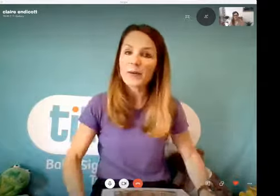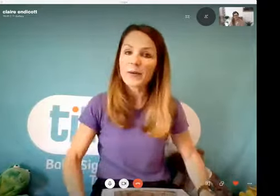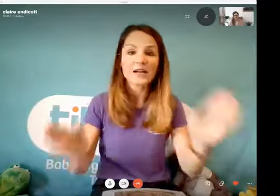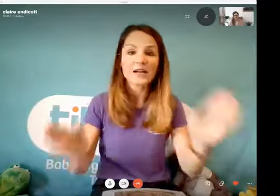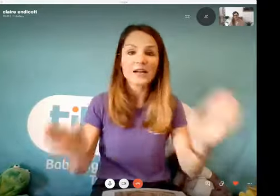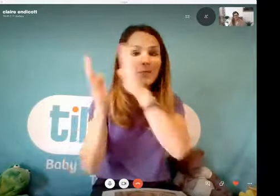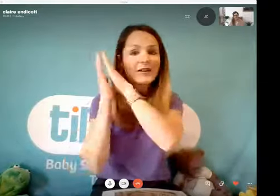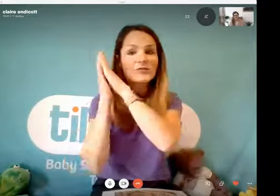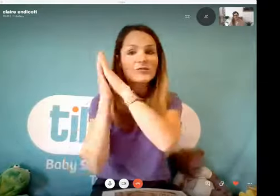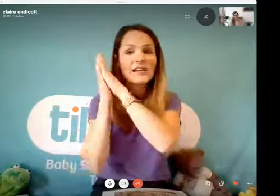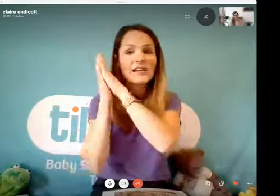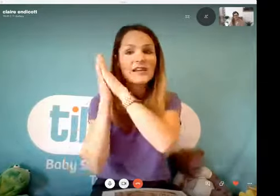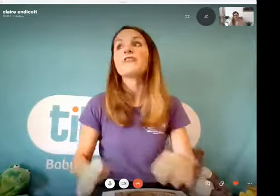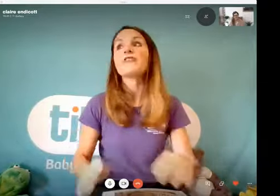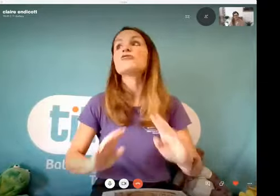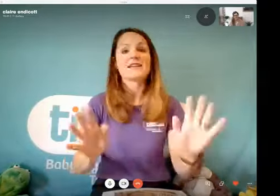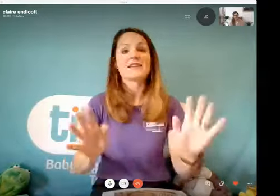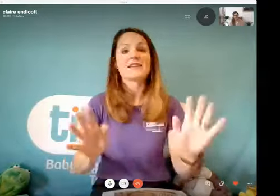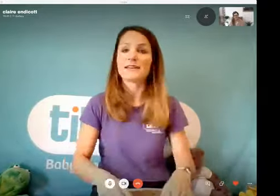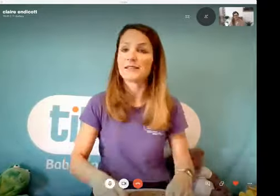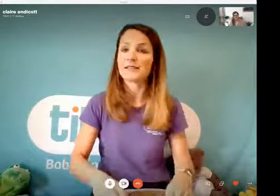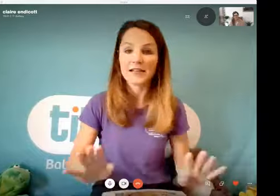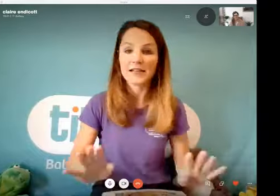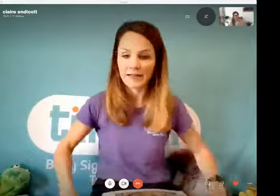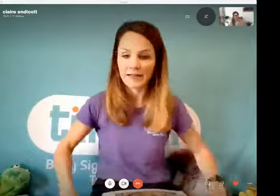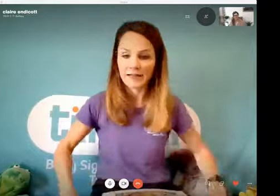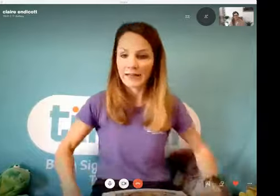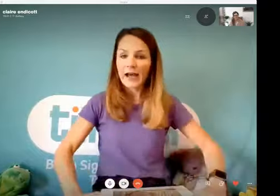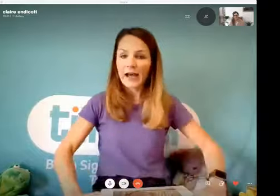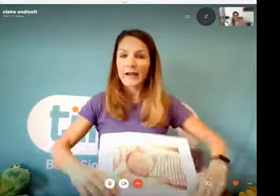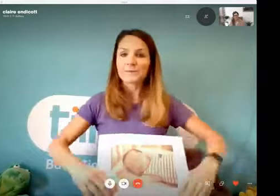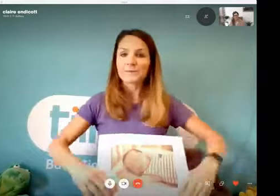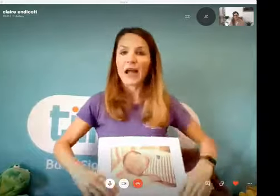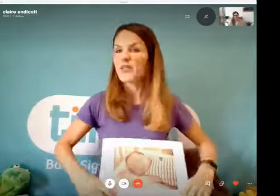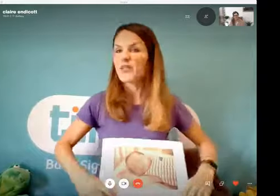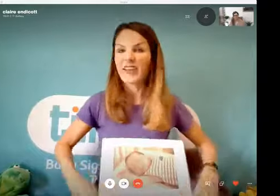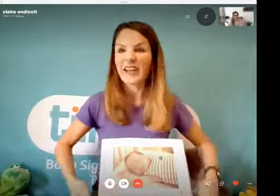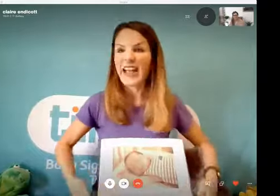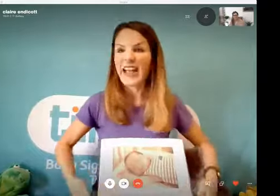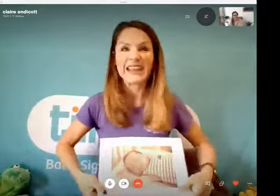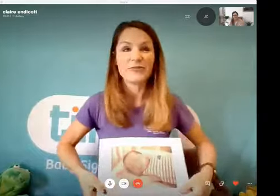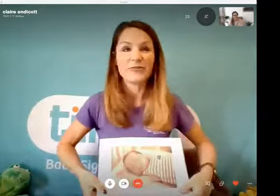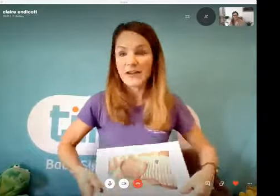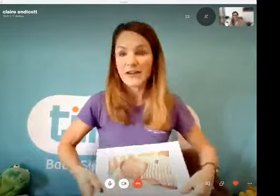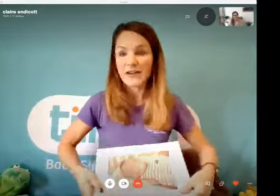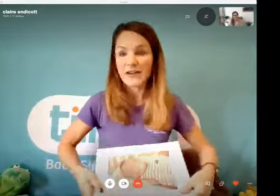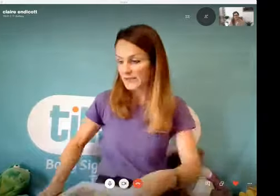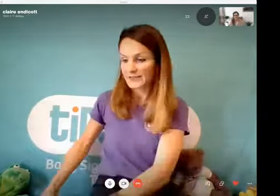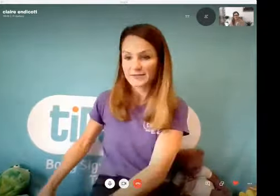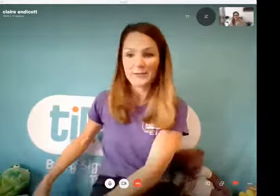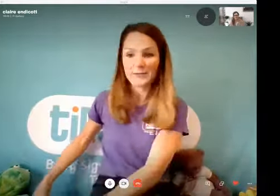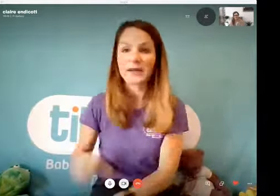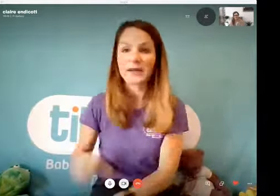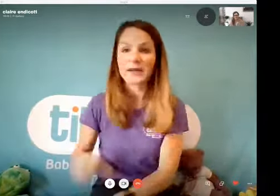sign bed or sleep, you have cracked it, I'm telling you. I don't think either of mine ever signed bed or sleep. I think my youngest